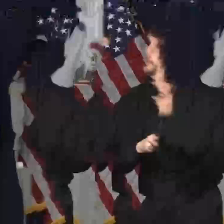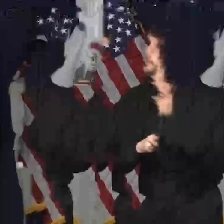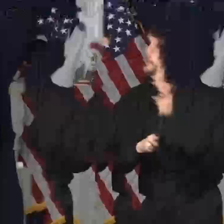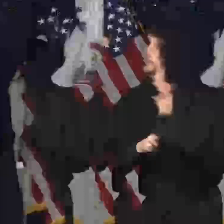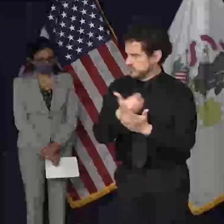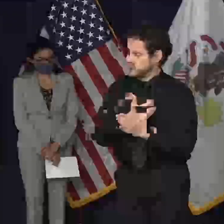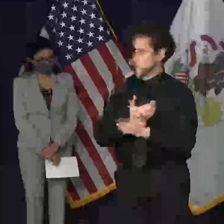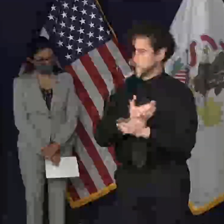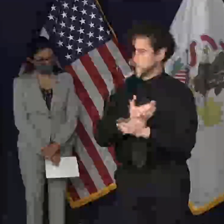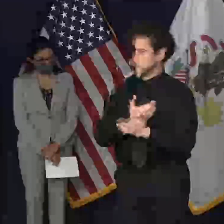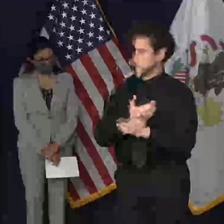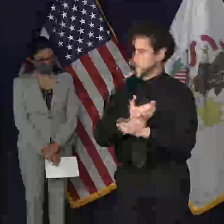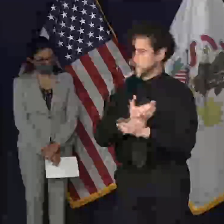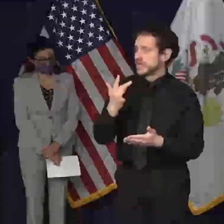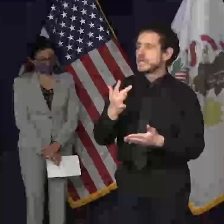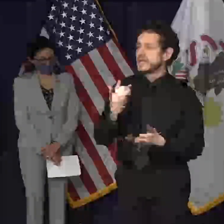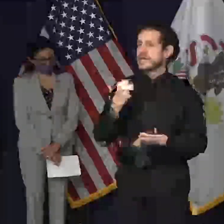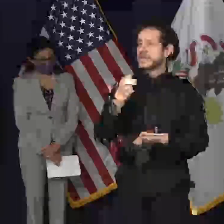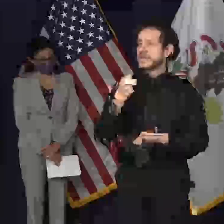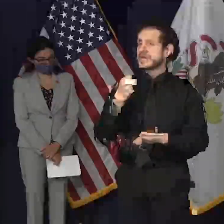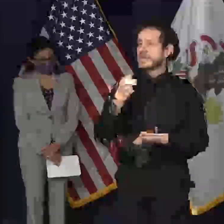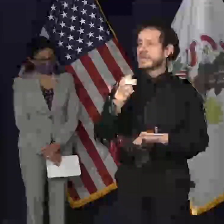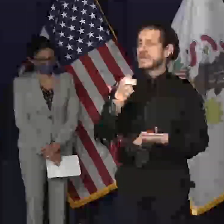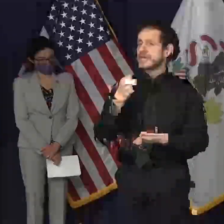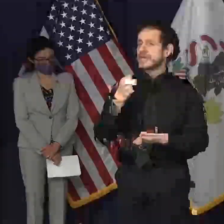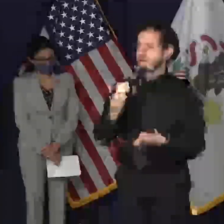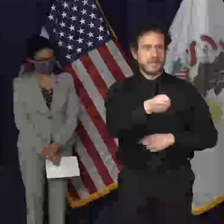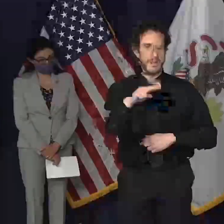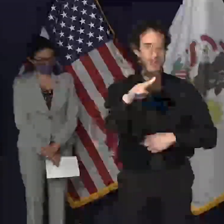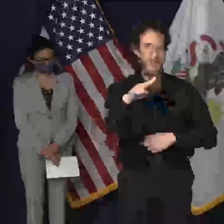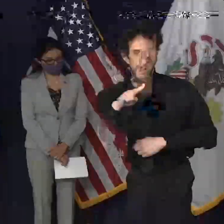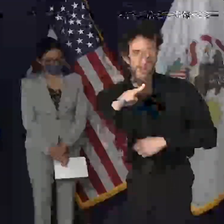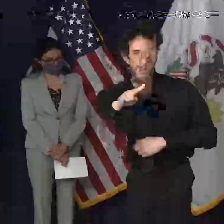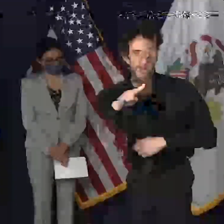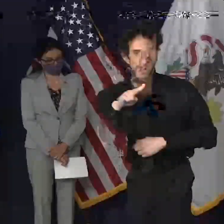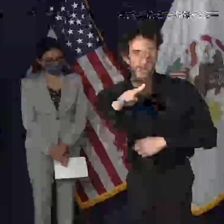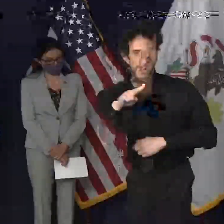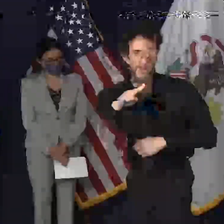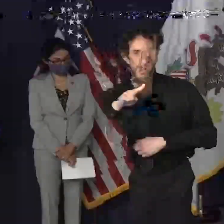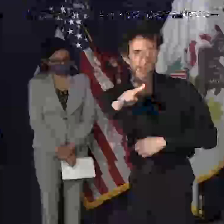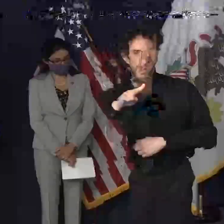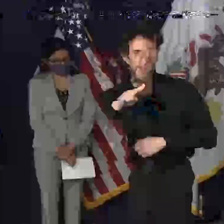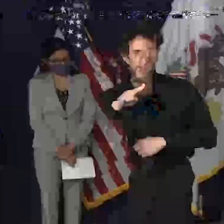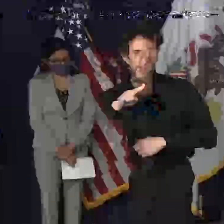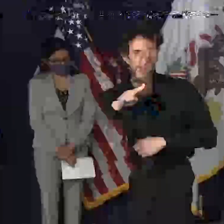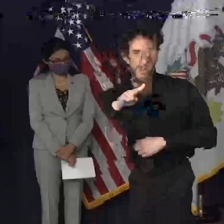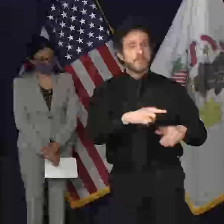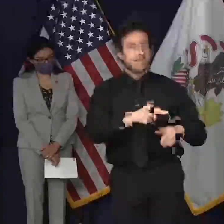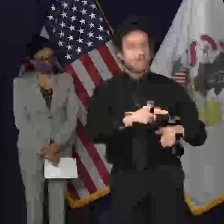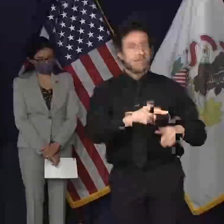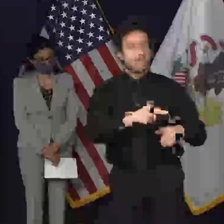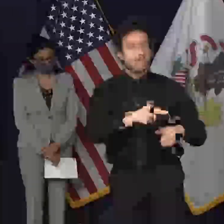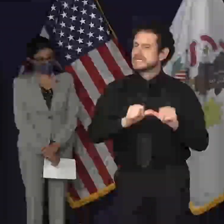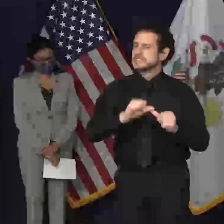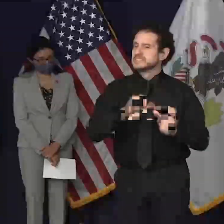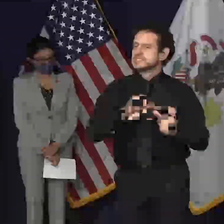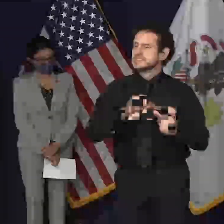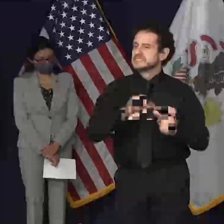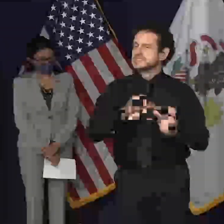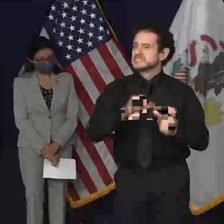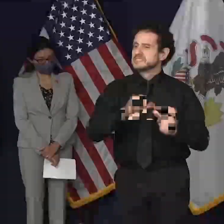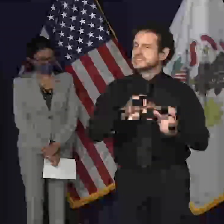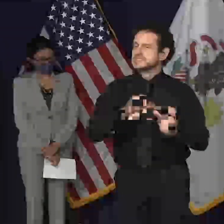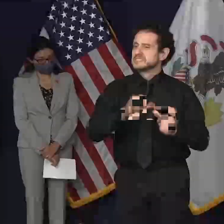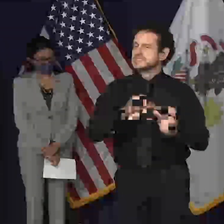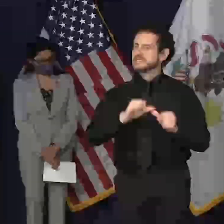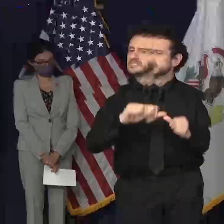going into the hospital and dying, is the fact that people have adhered to the stay-at-home order. And so the more we turn